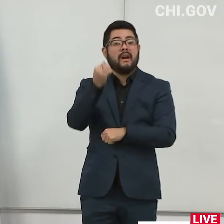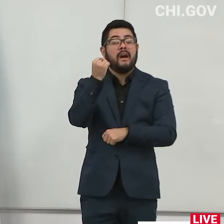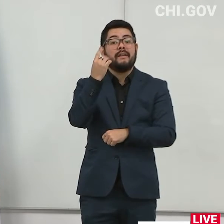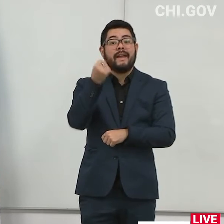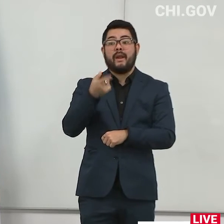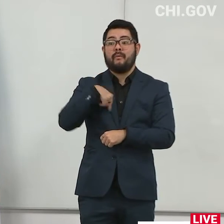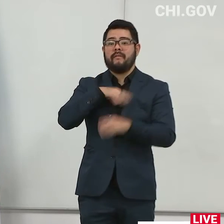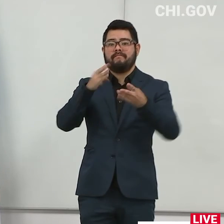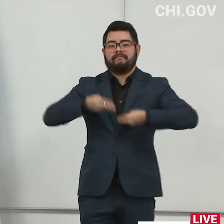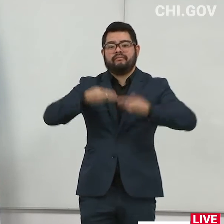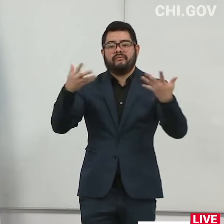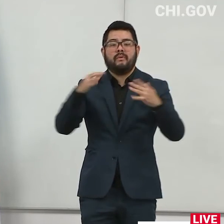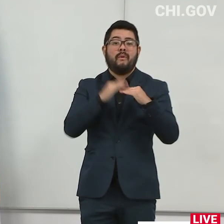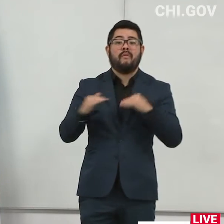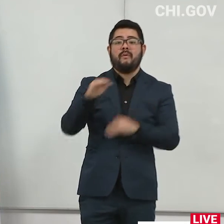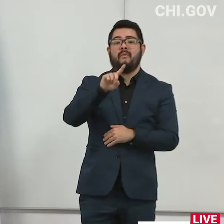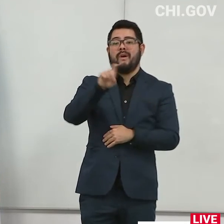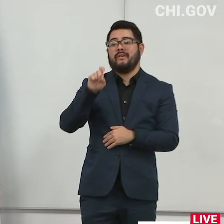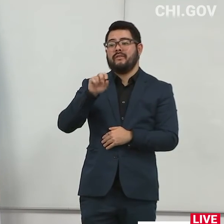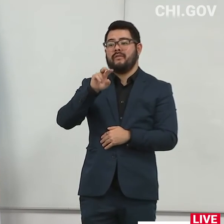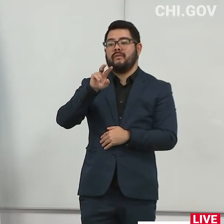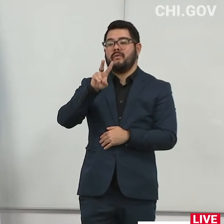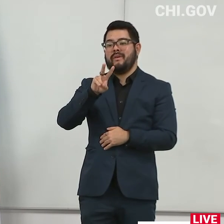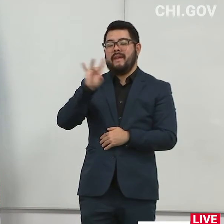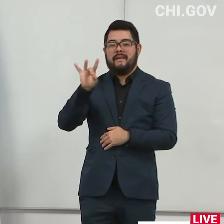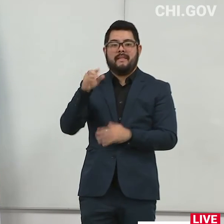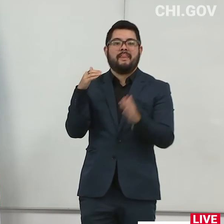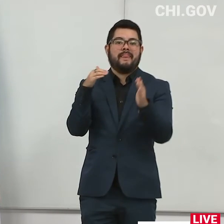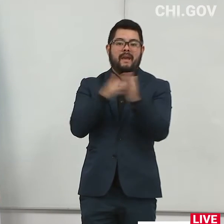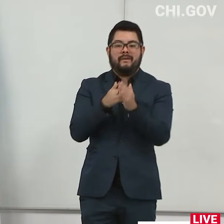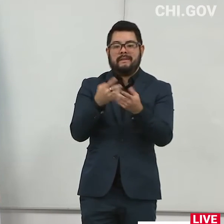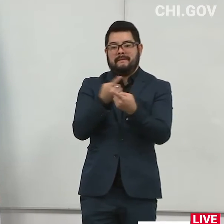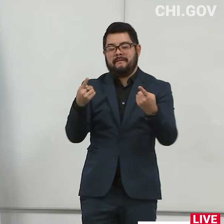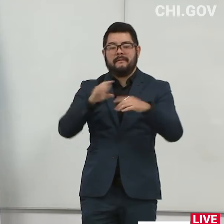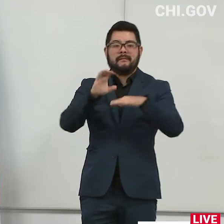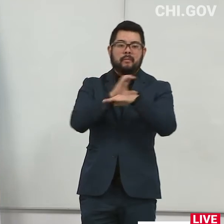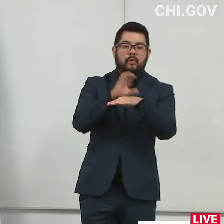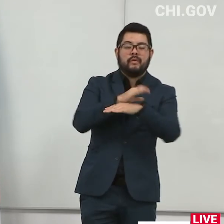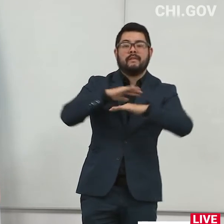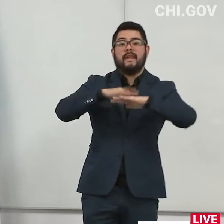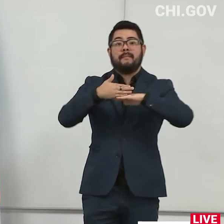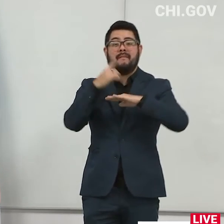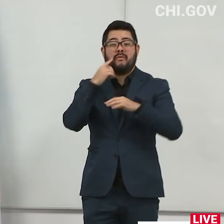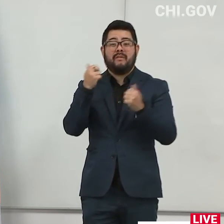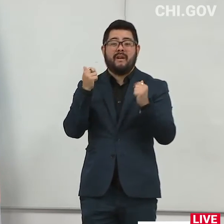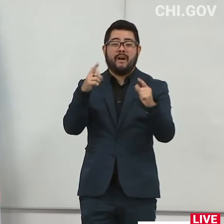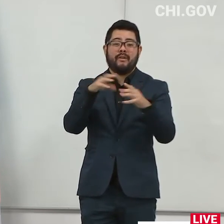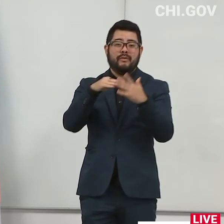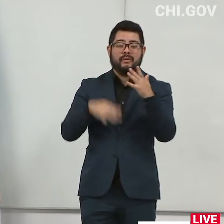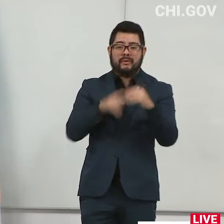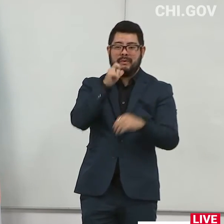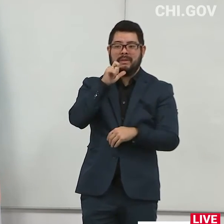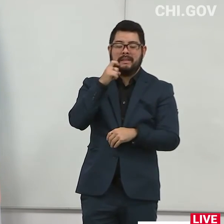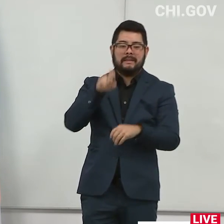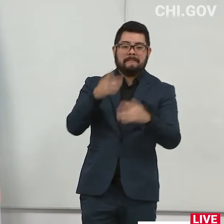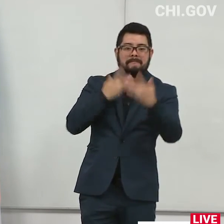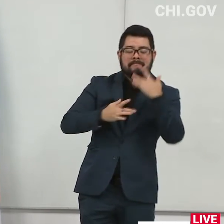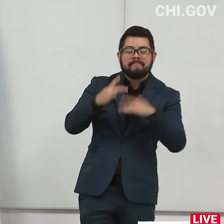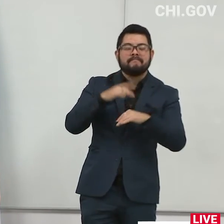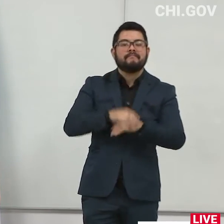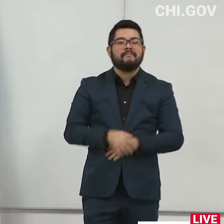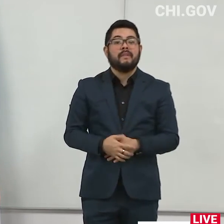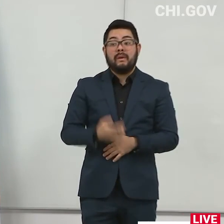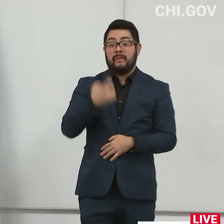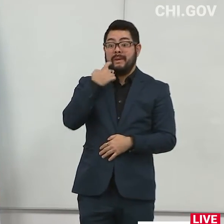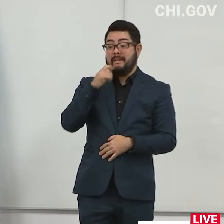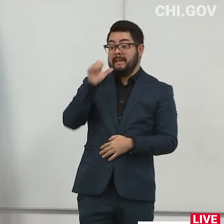than 128,000 devices to every student who needs one. I was down on the southwest side yesterday and